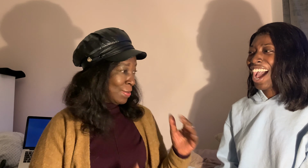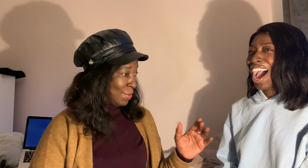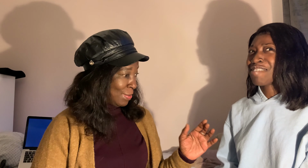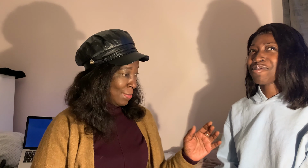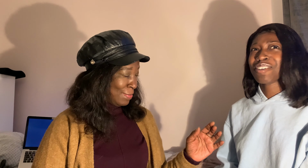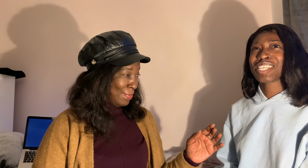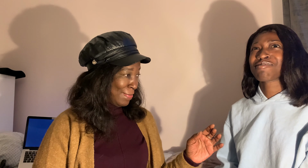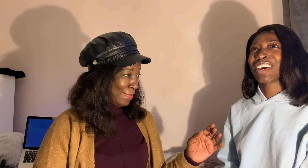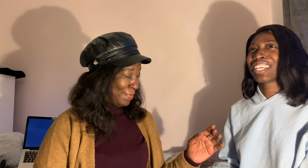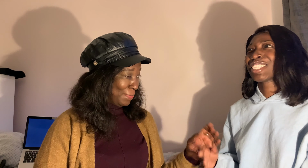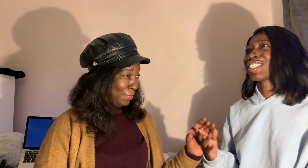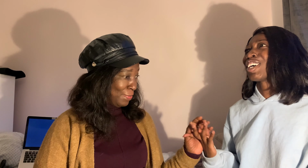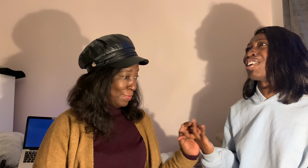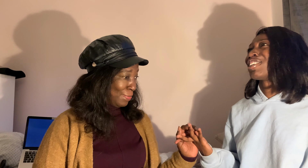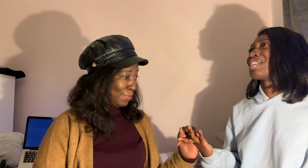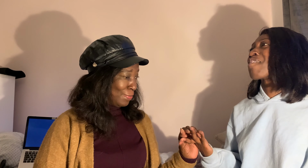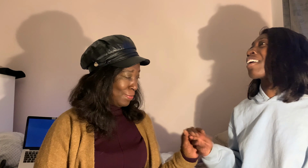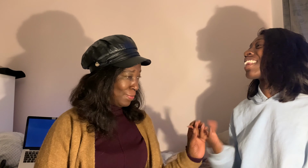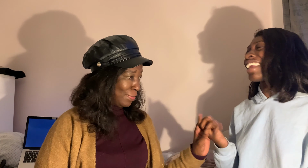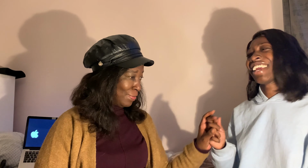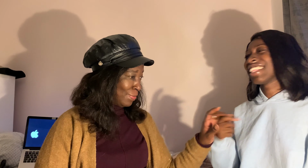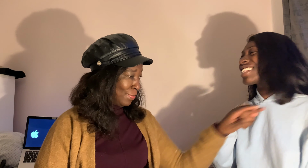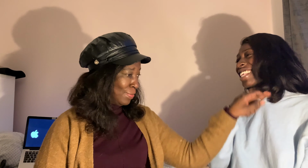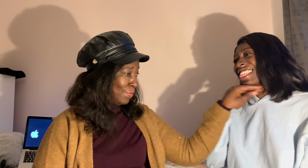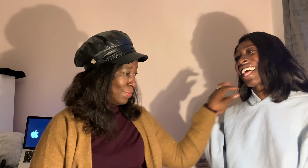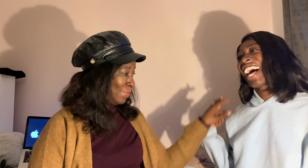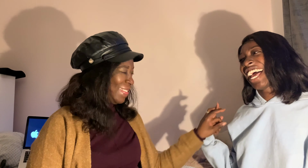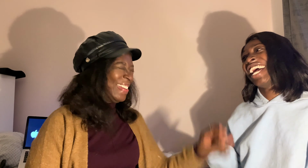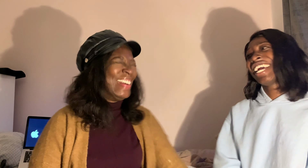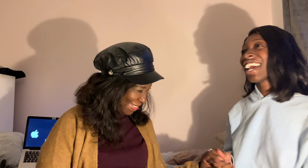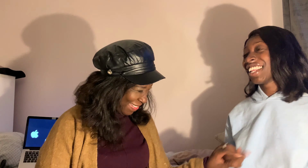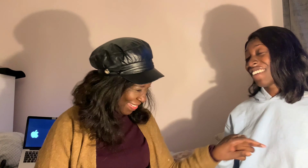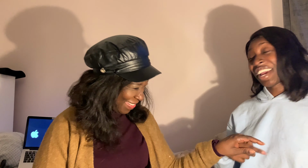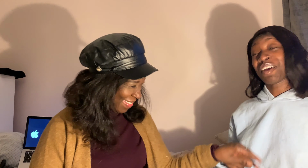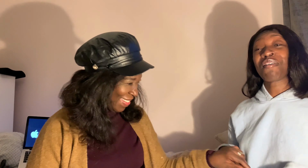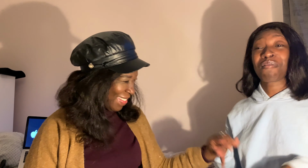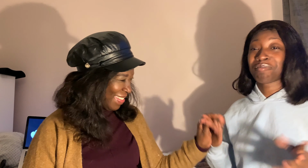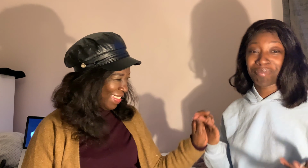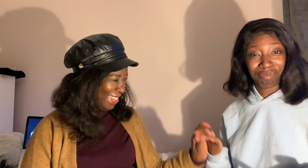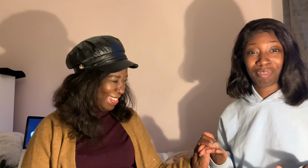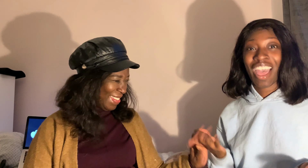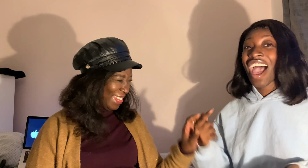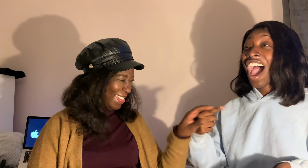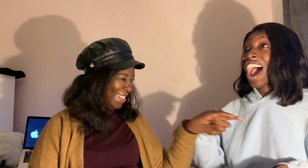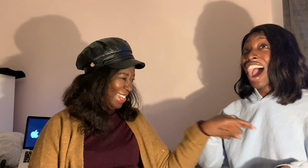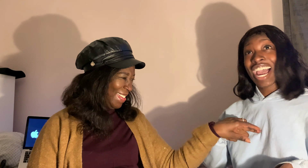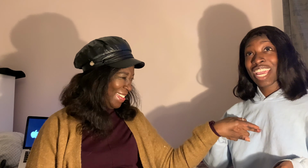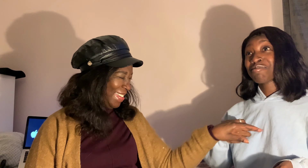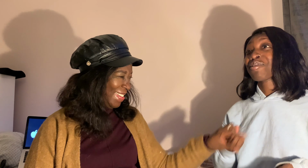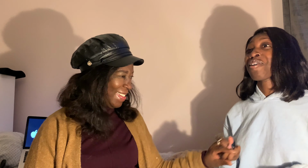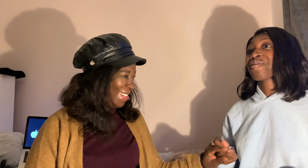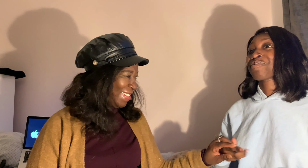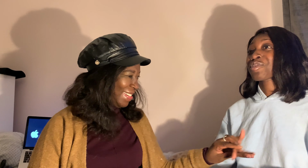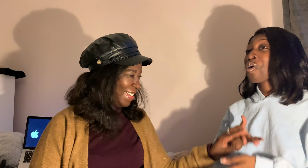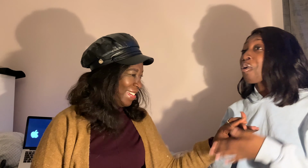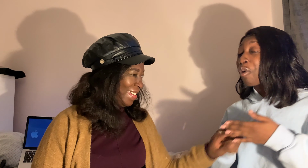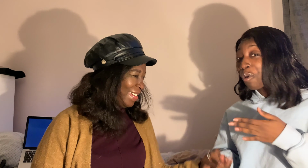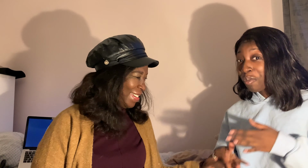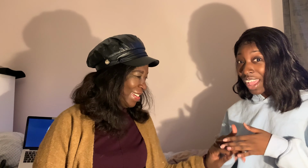I'm always burning the toast, apparently. That's a lie. Anyway, I'm